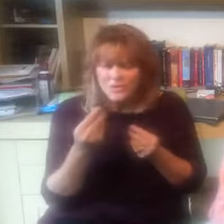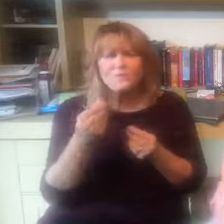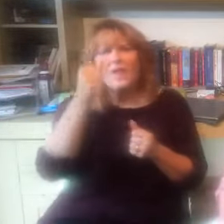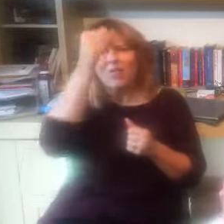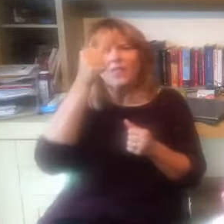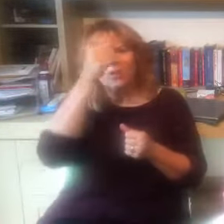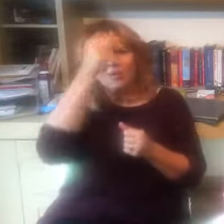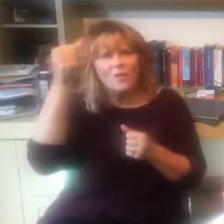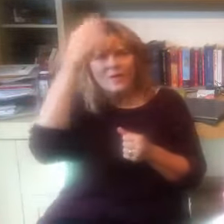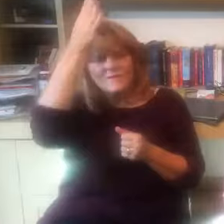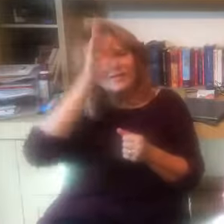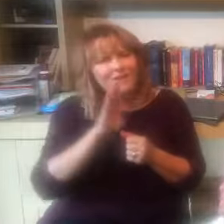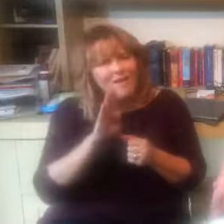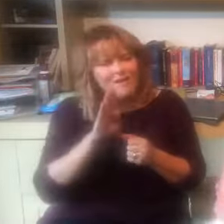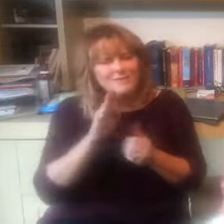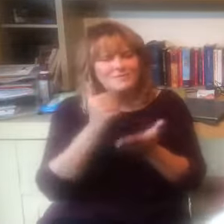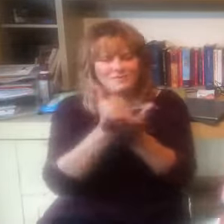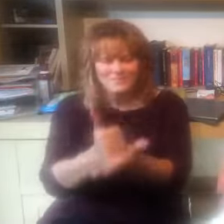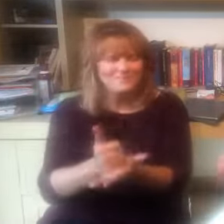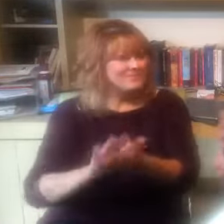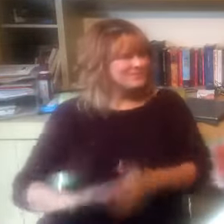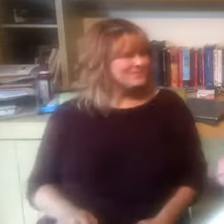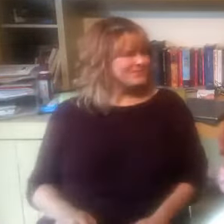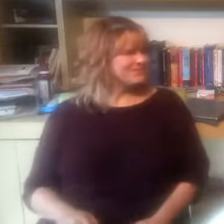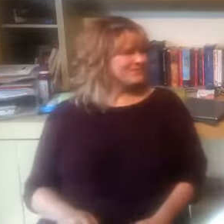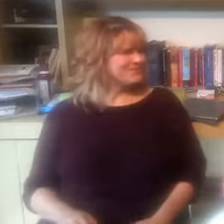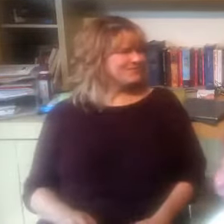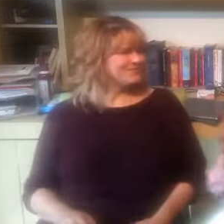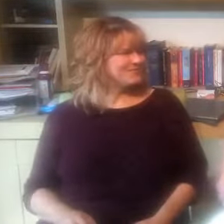of God. Oh, man,